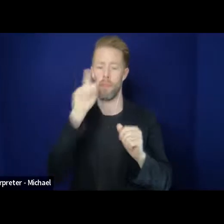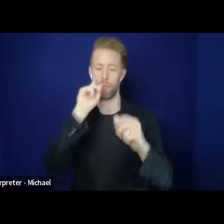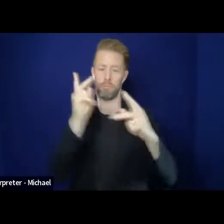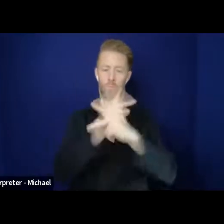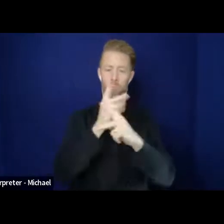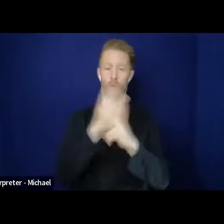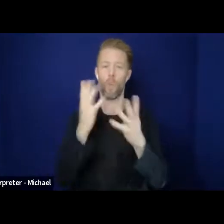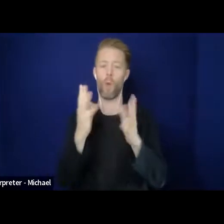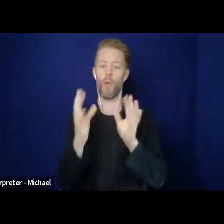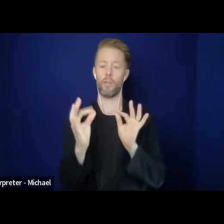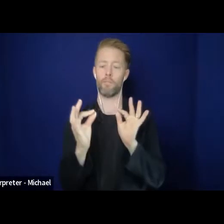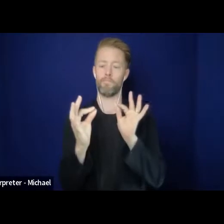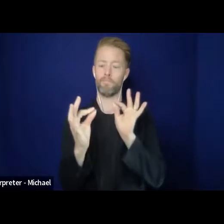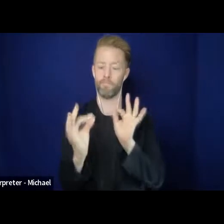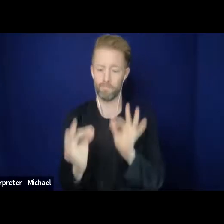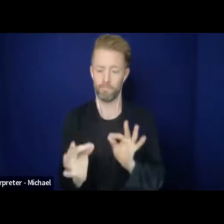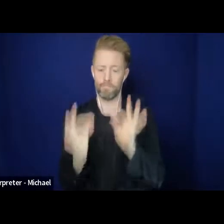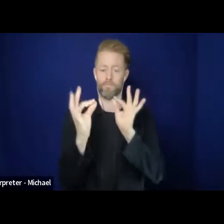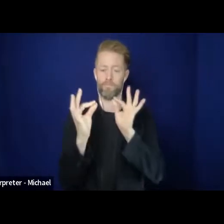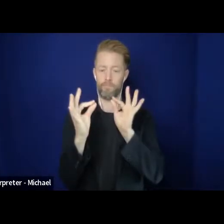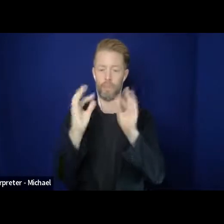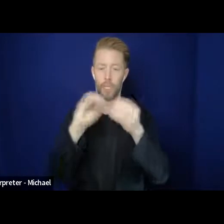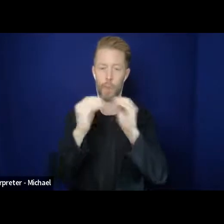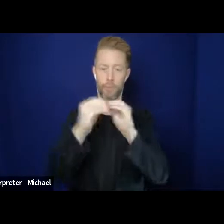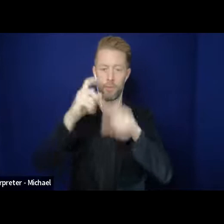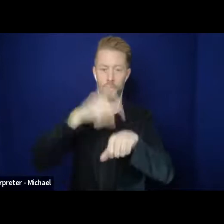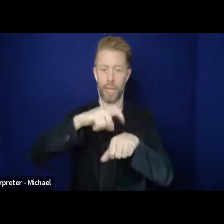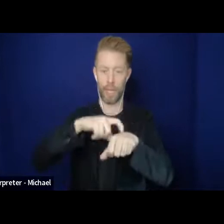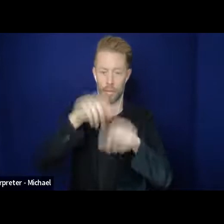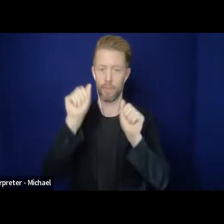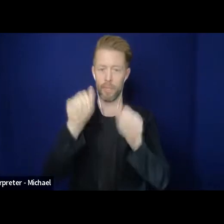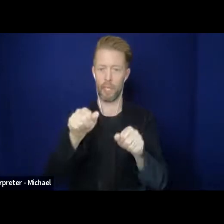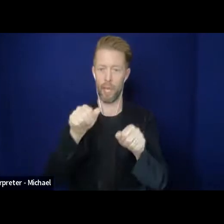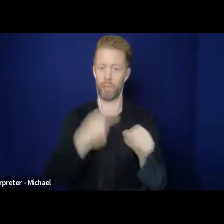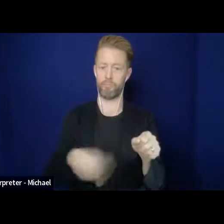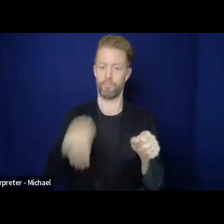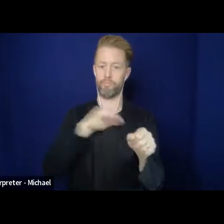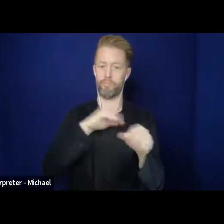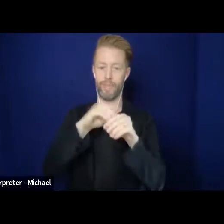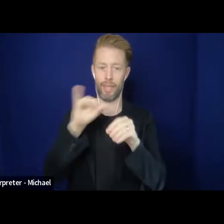and the optimal number of orders can be filled within that space of time.